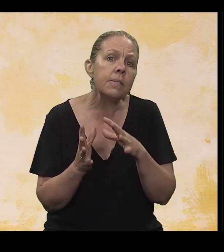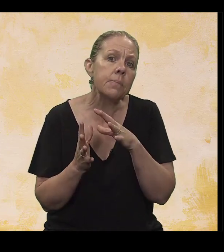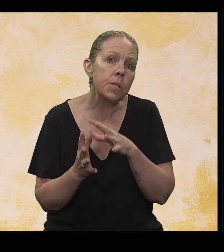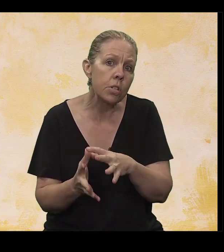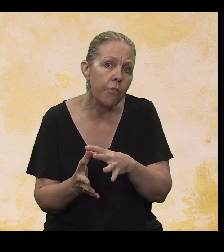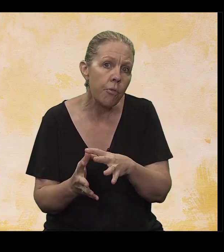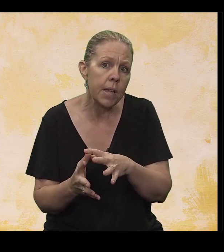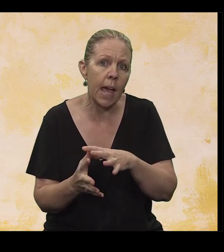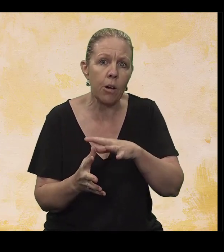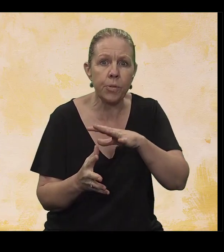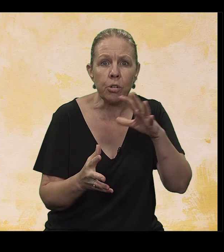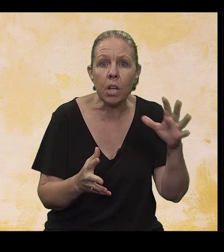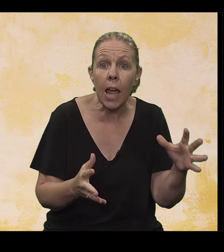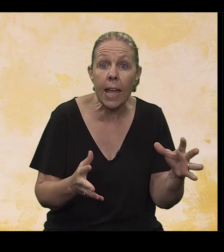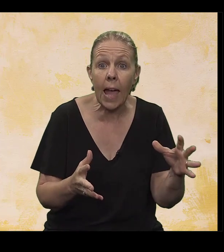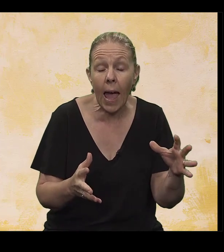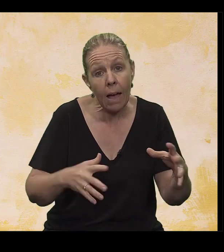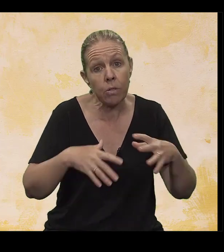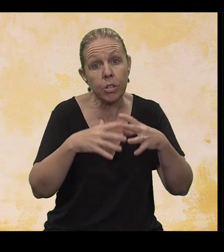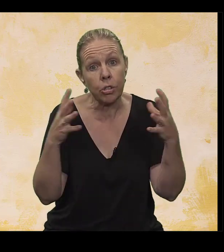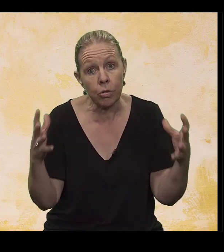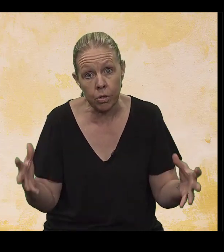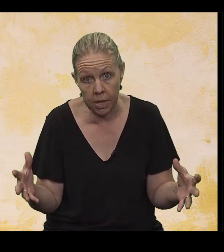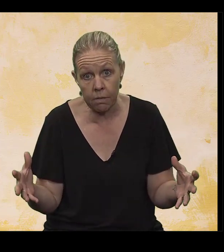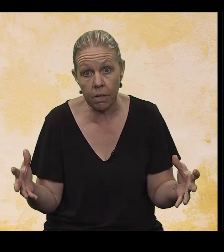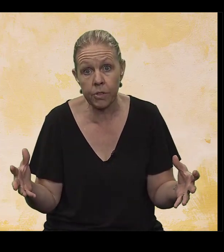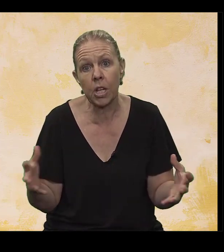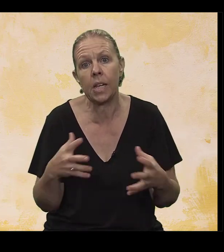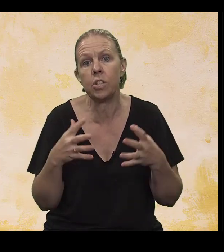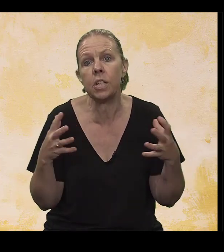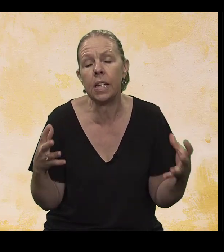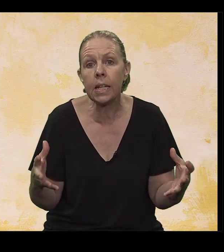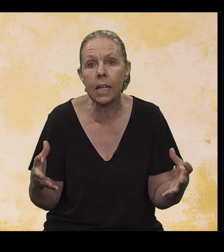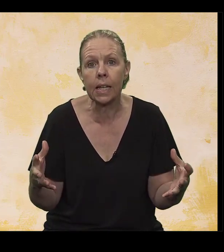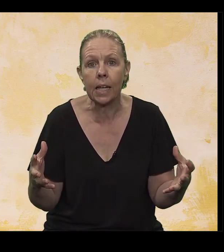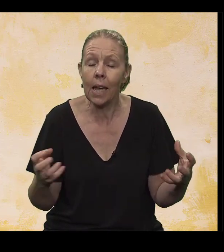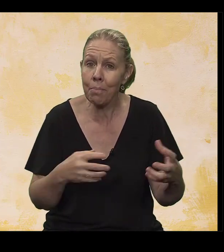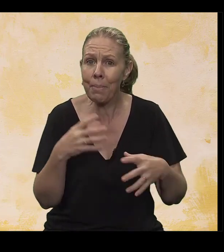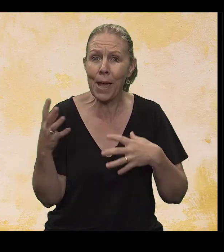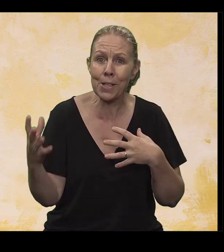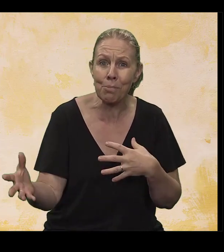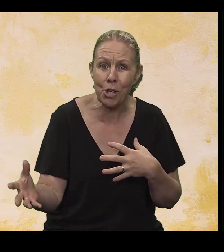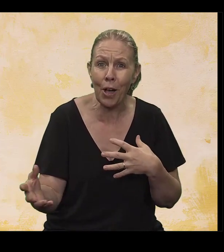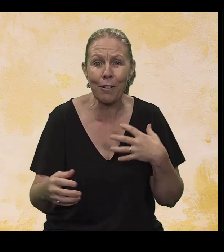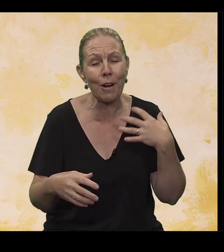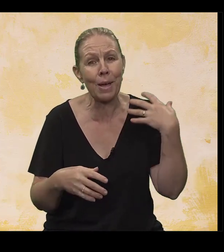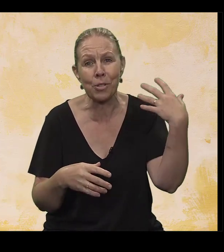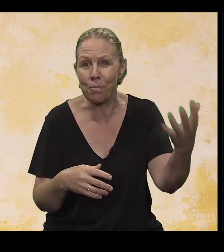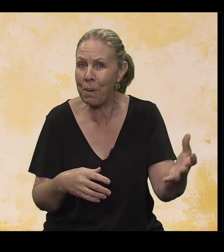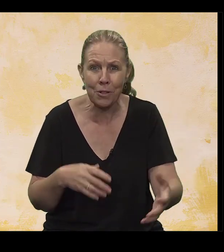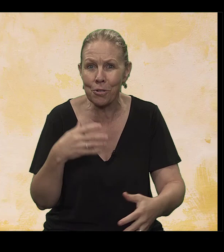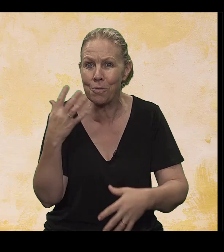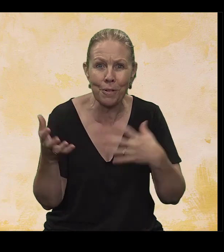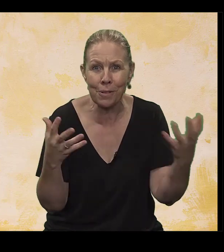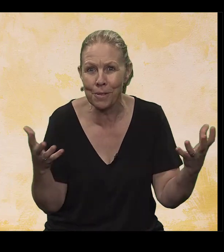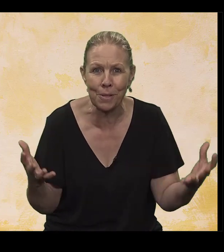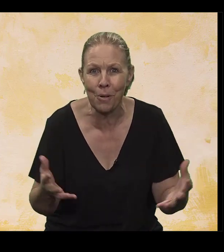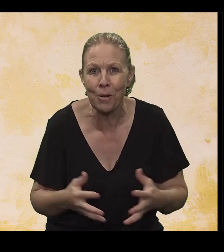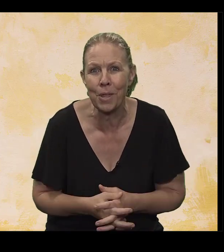some software that helps you lay out your theory of change neatly, and maybe has some diagrams or pictorials as well with